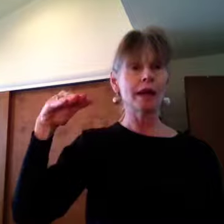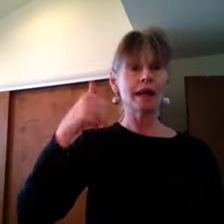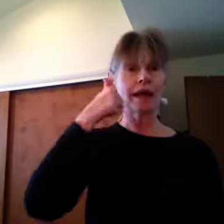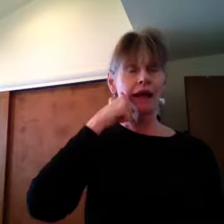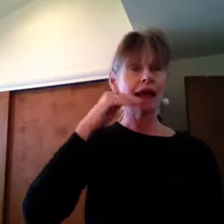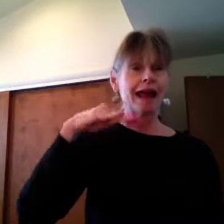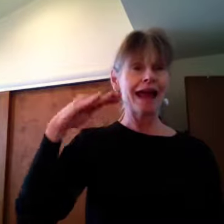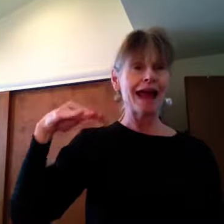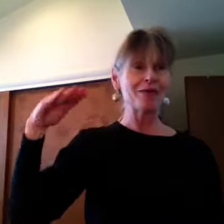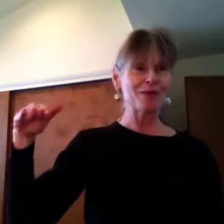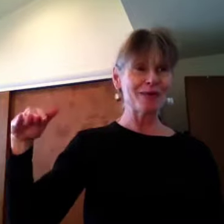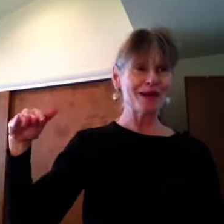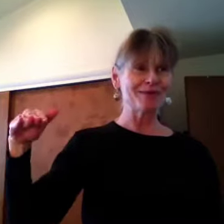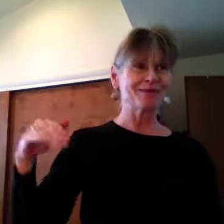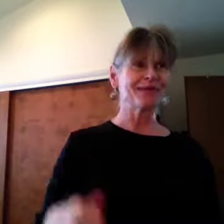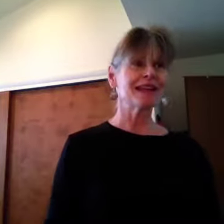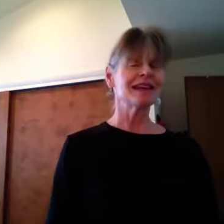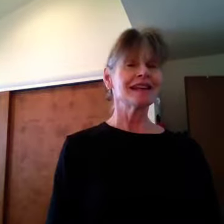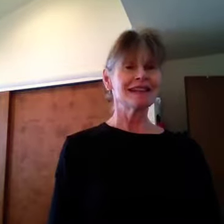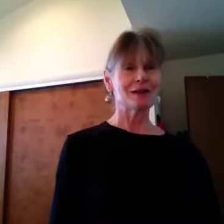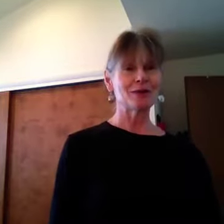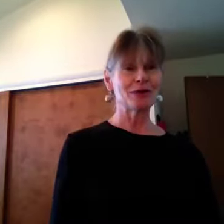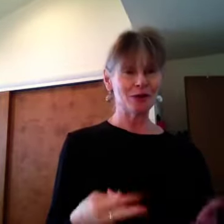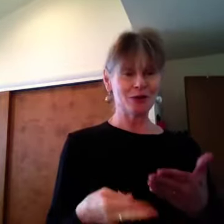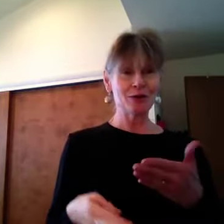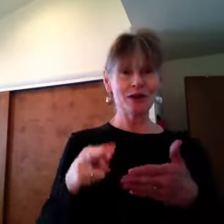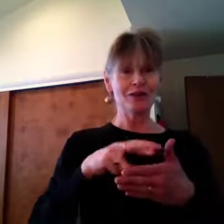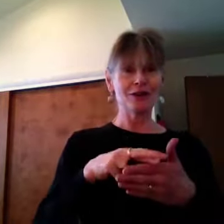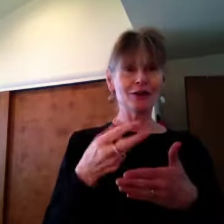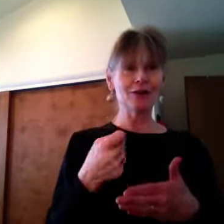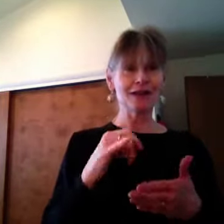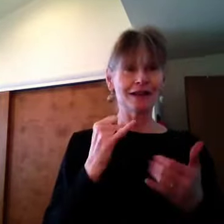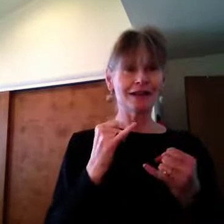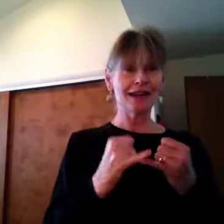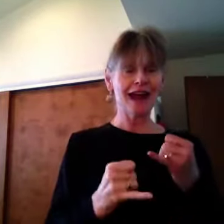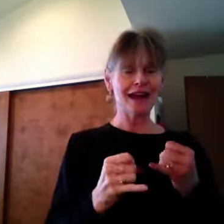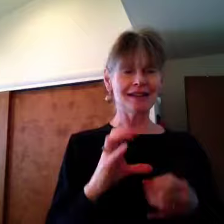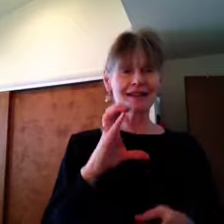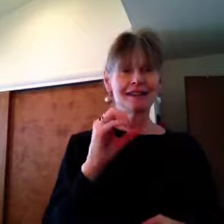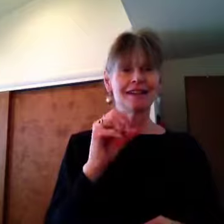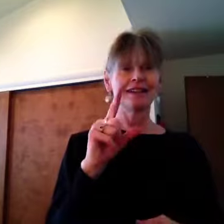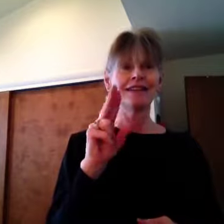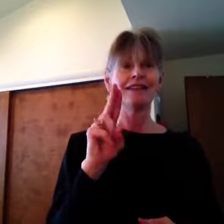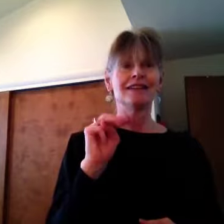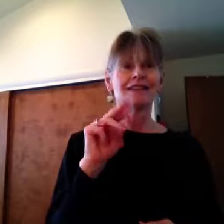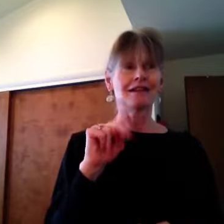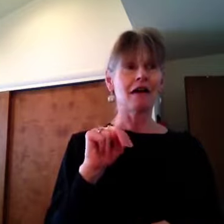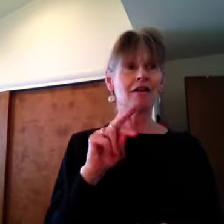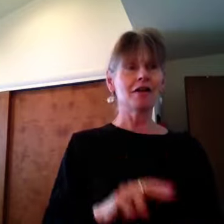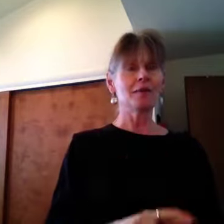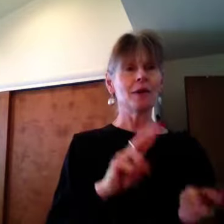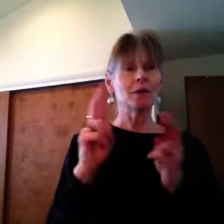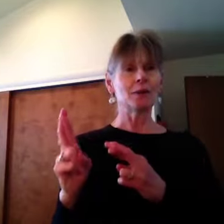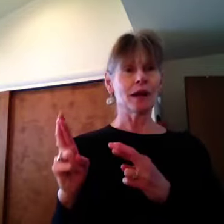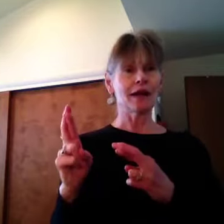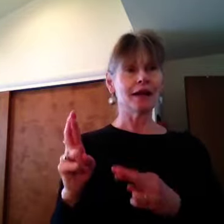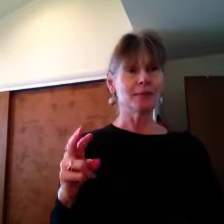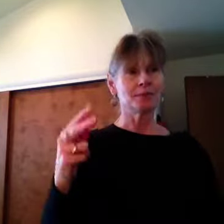woman and women. So to review the last column, ready?